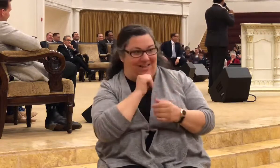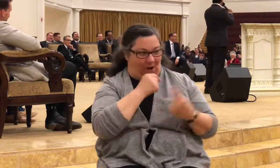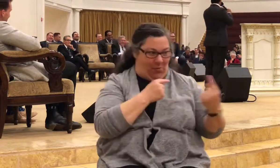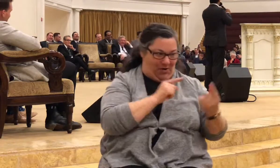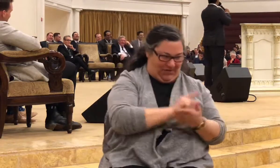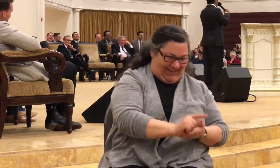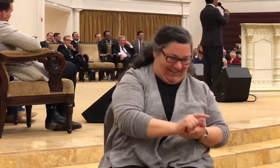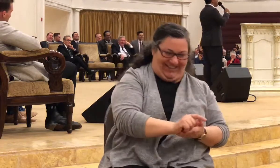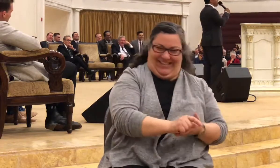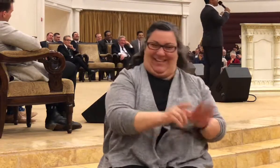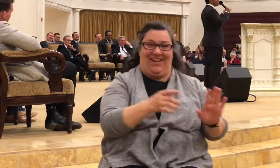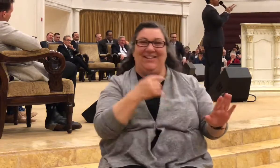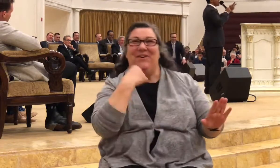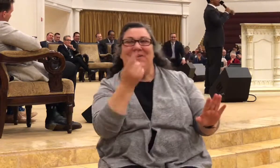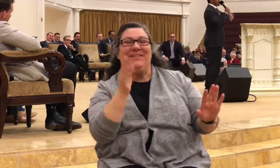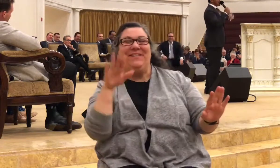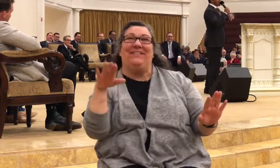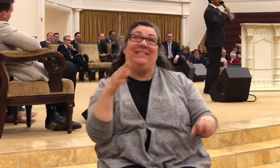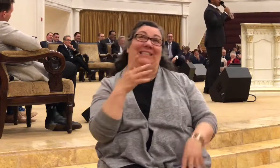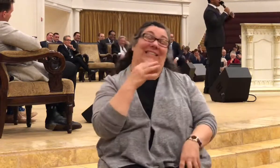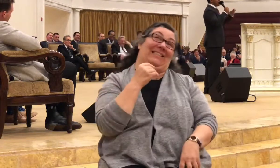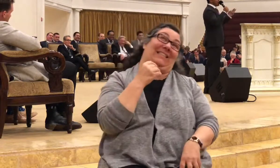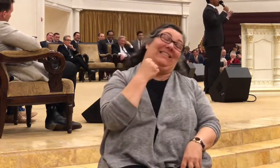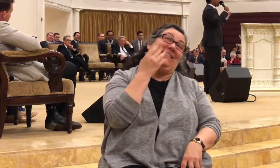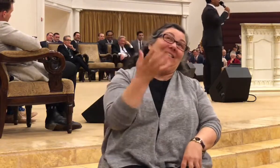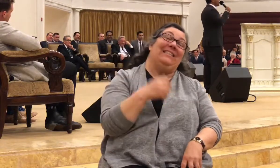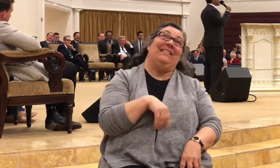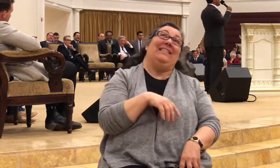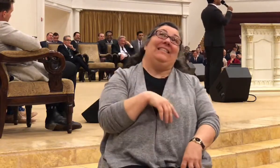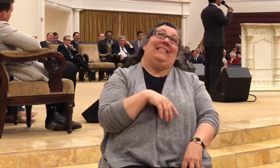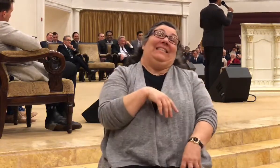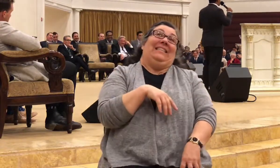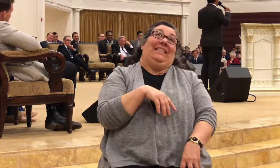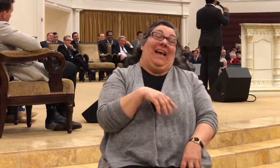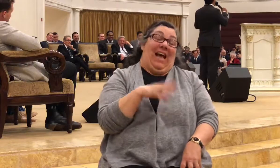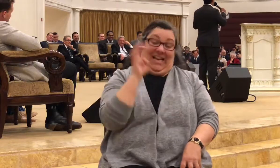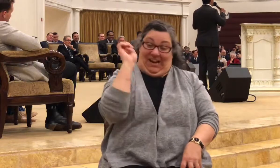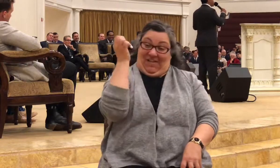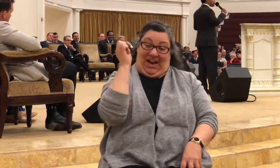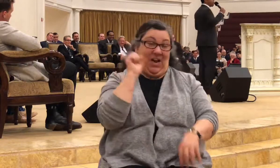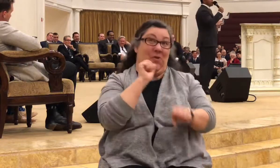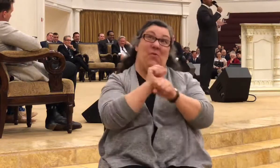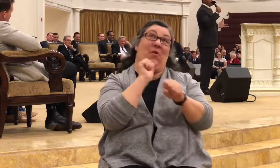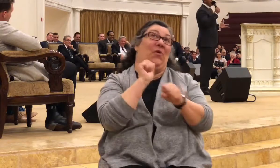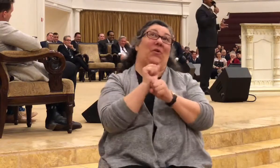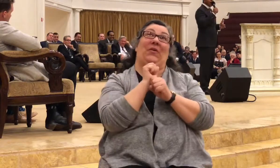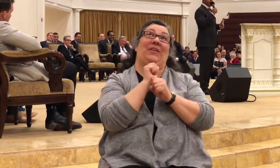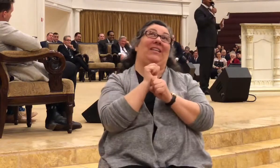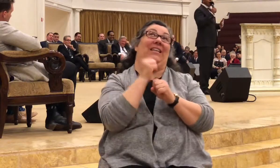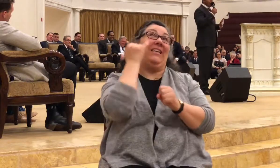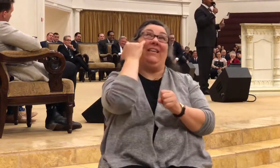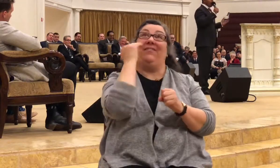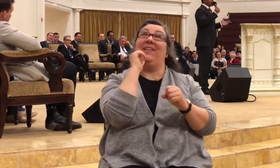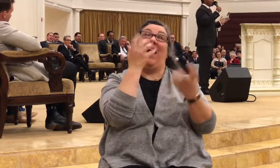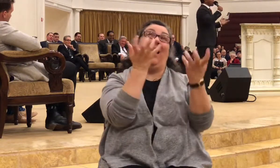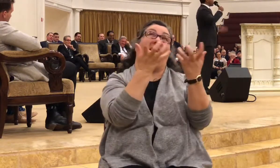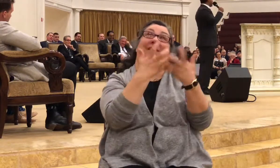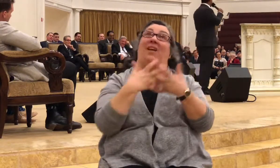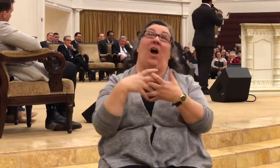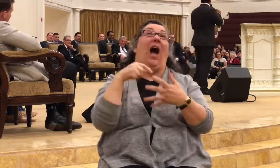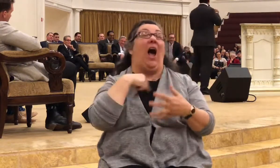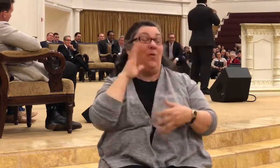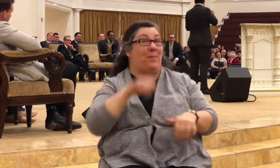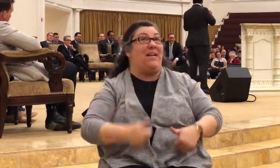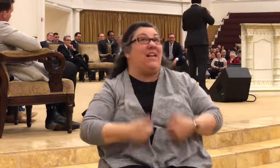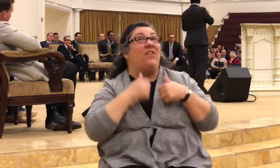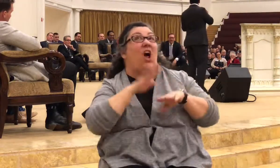I said, so if that's the case, then, and you don't make this evangelizing thing happen like you told me you would, then we're going to be on the street. I'm